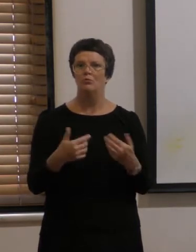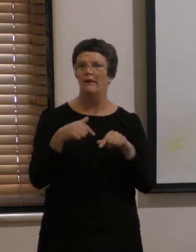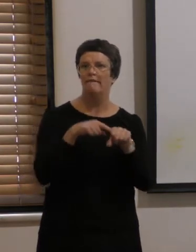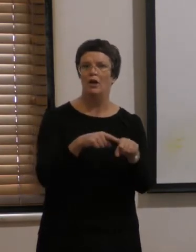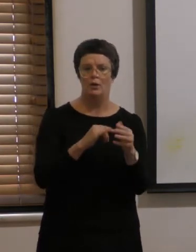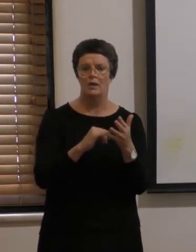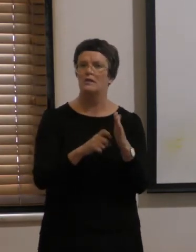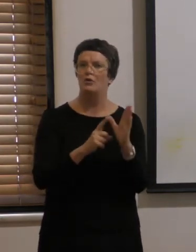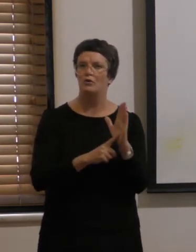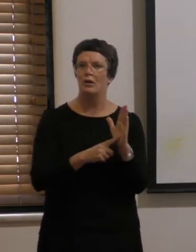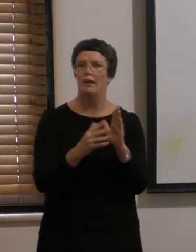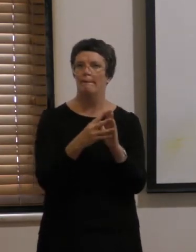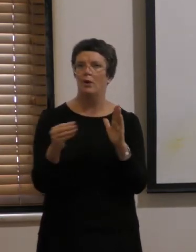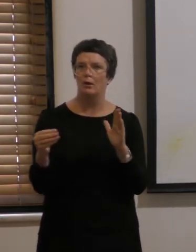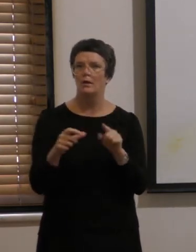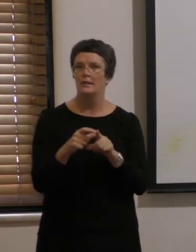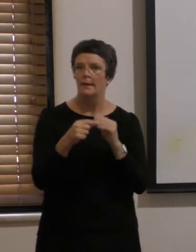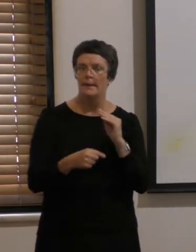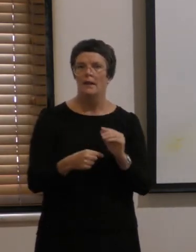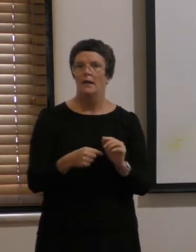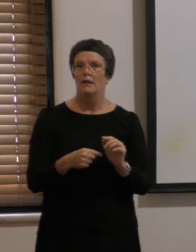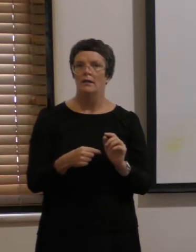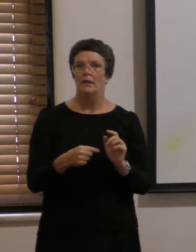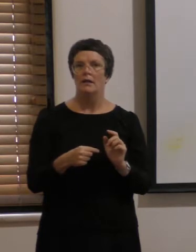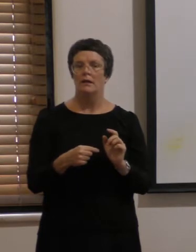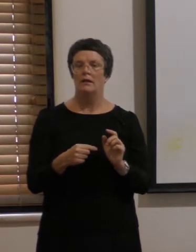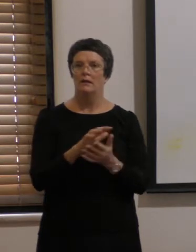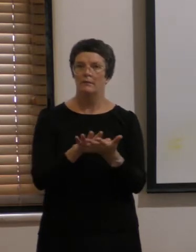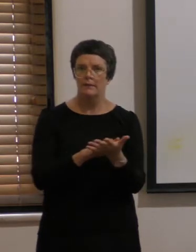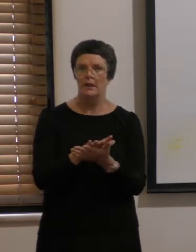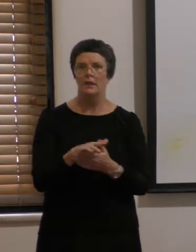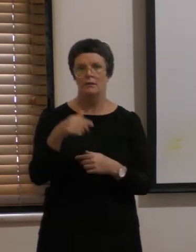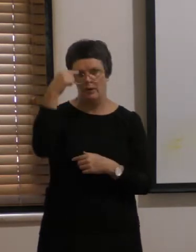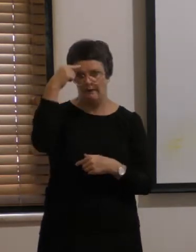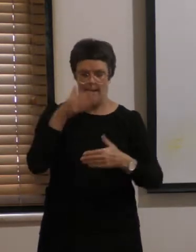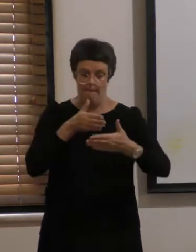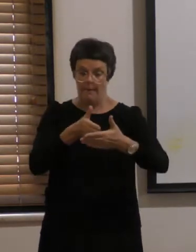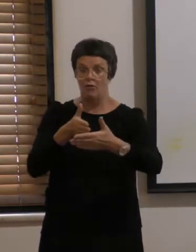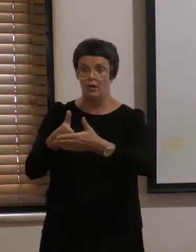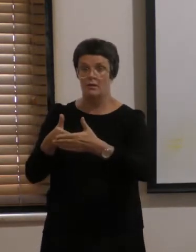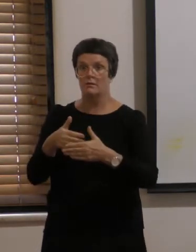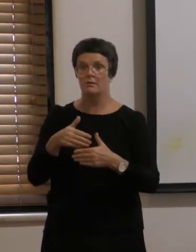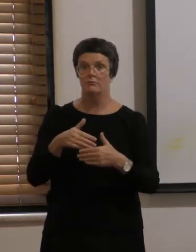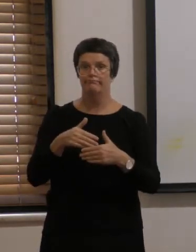of disability, where we see the impairments, where we see the barriers to